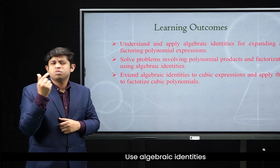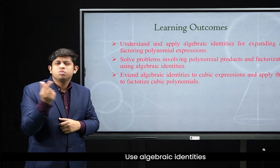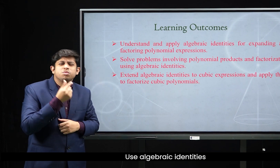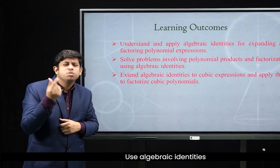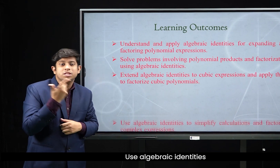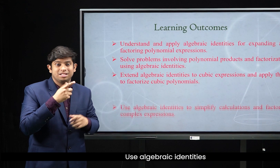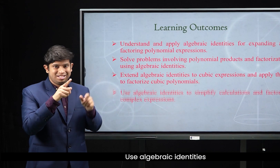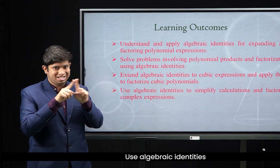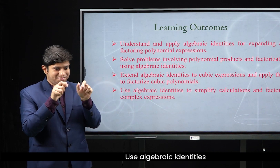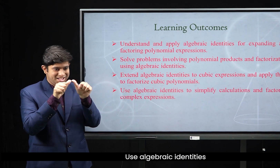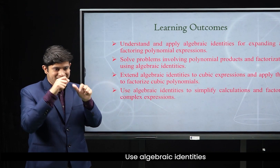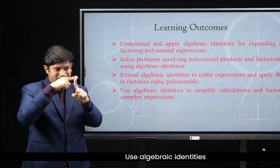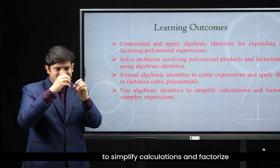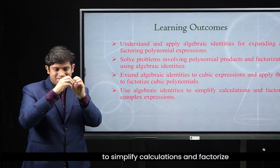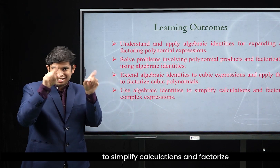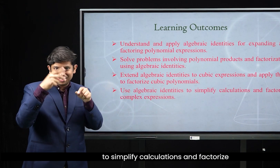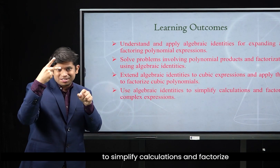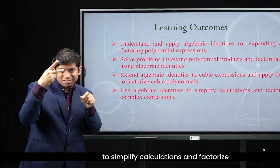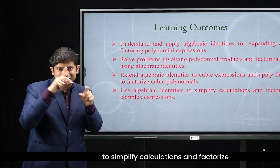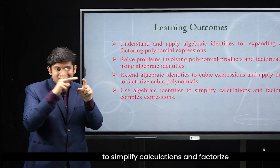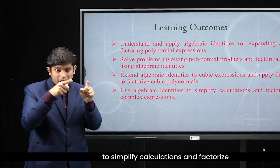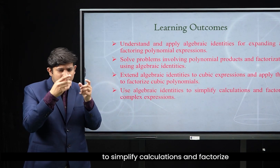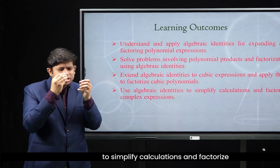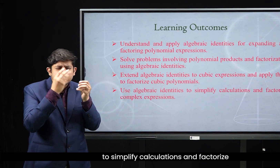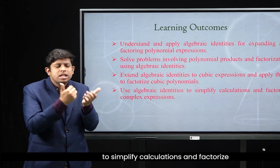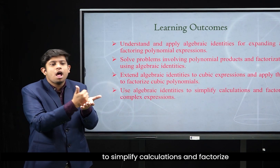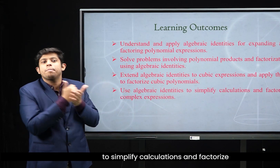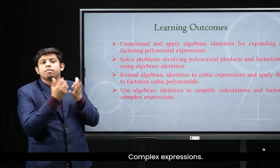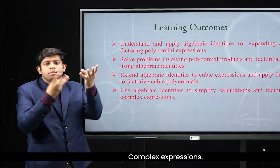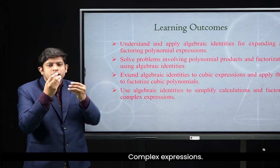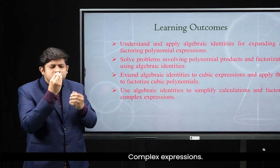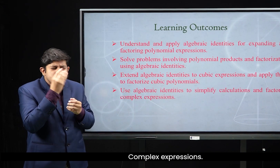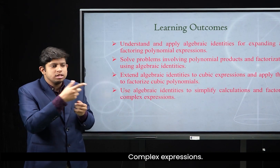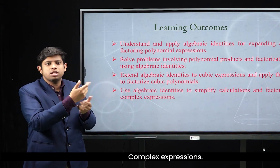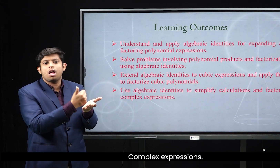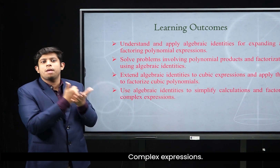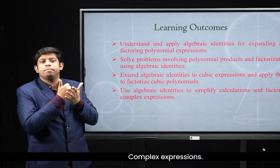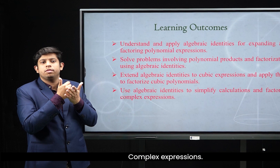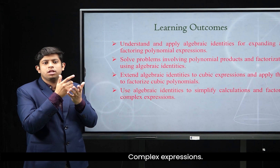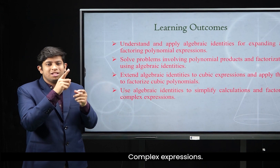Use algebraic identities to simplify calculations and factorize complex expressions.